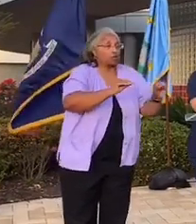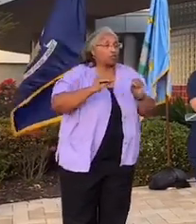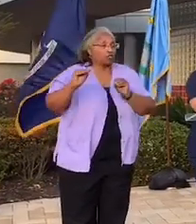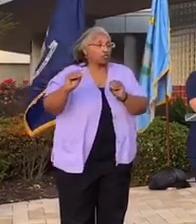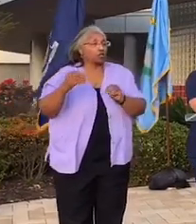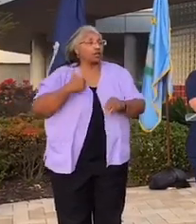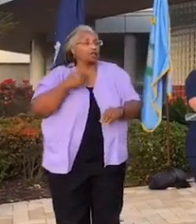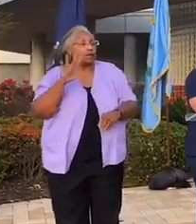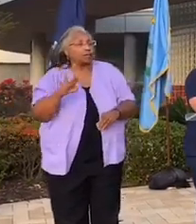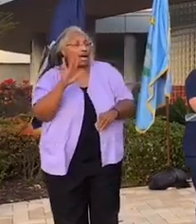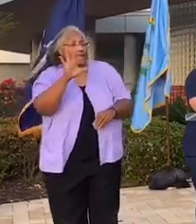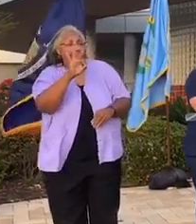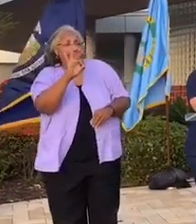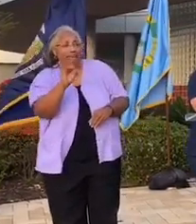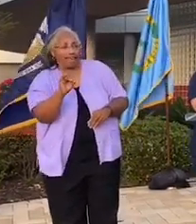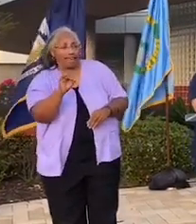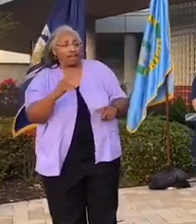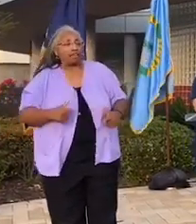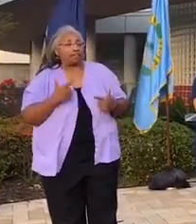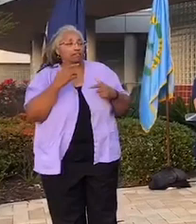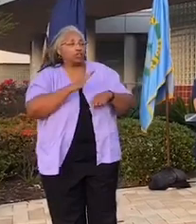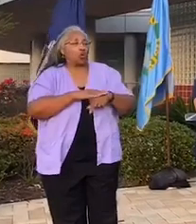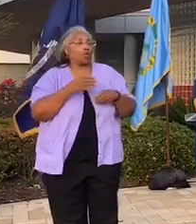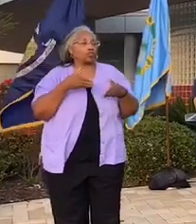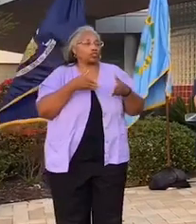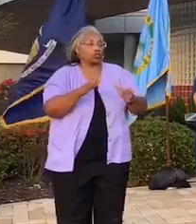on the street. I'm asking, and I'll be